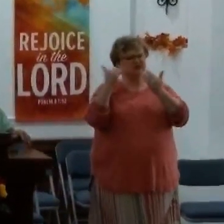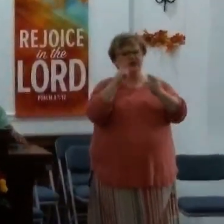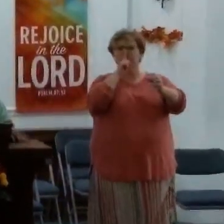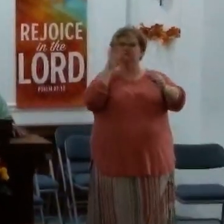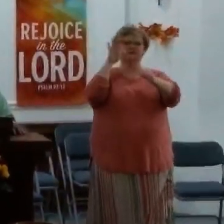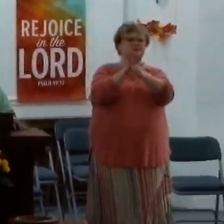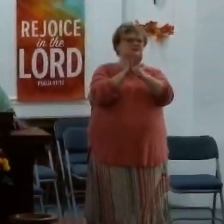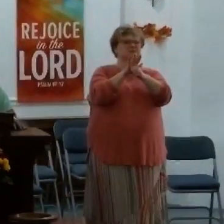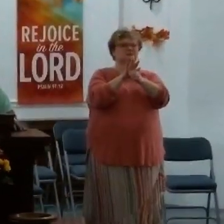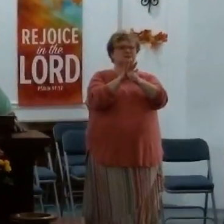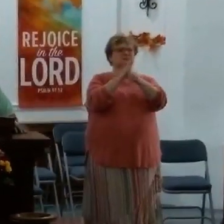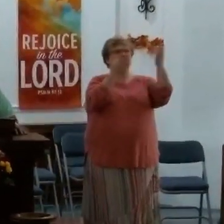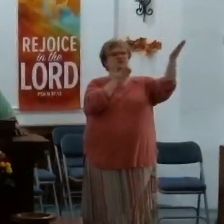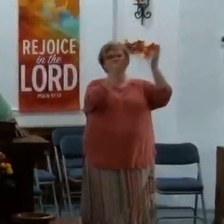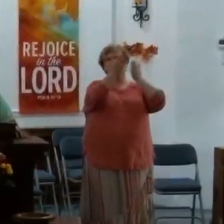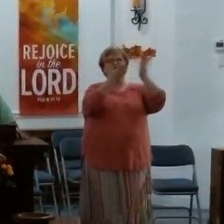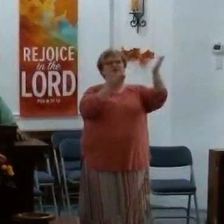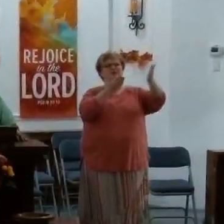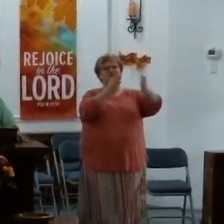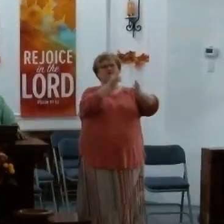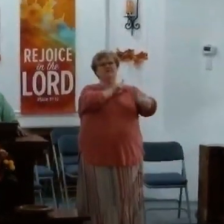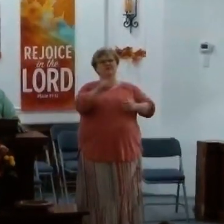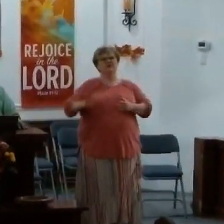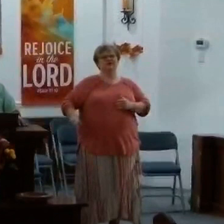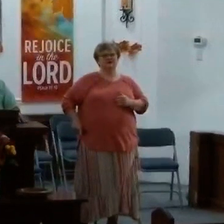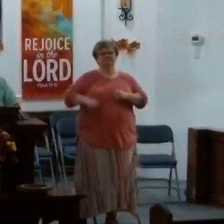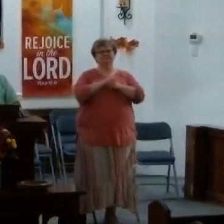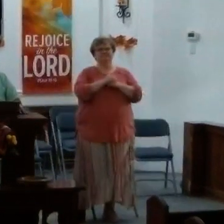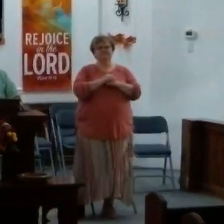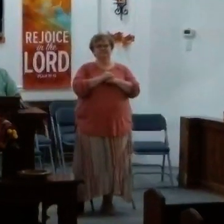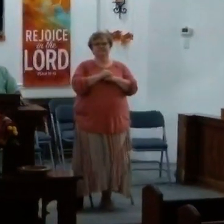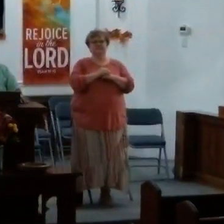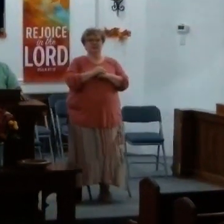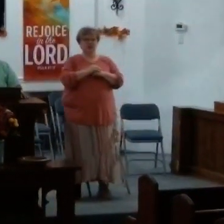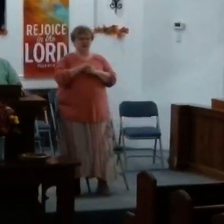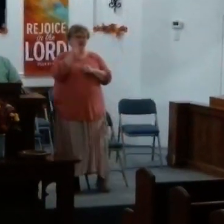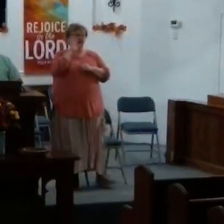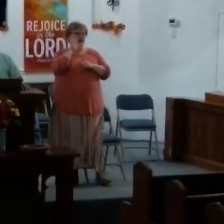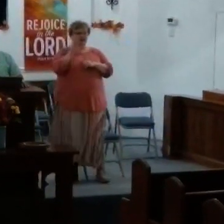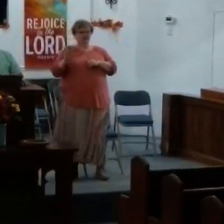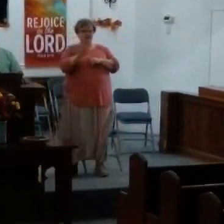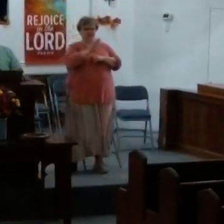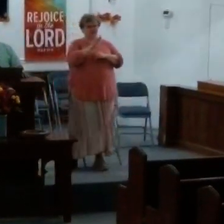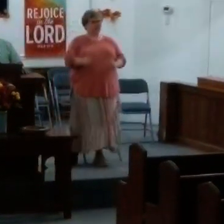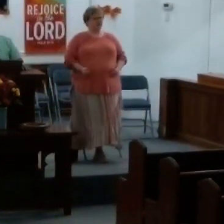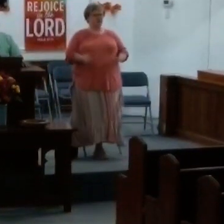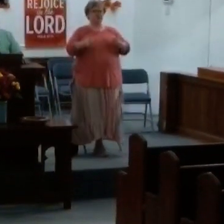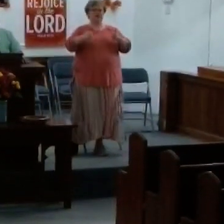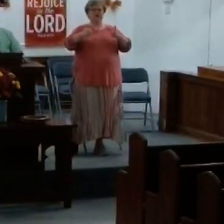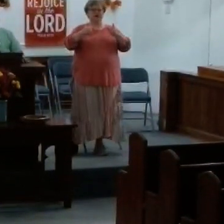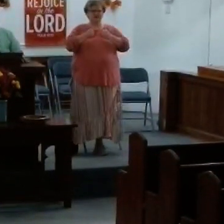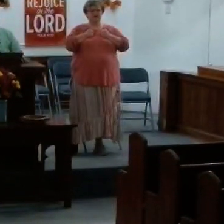the service of the Lord. Make your lives for Him